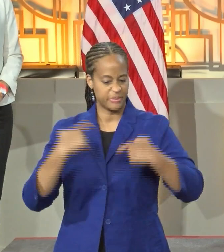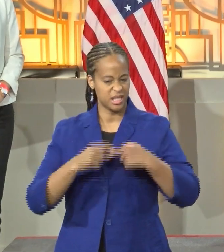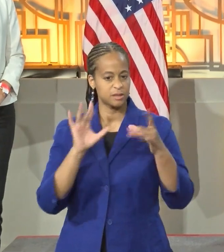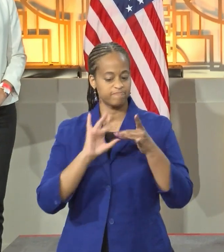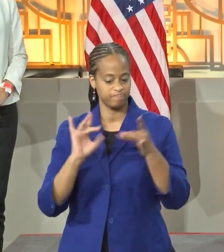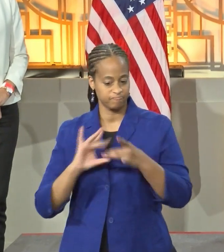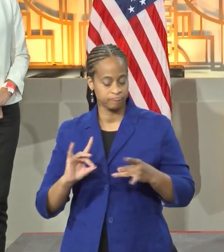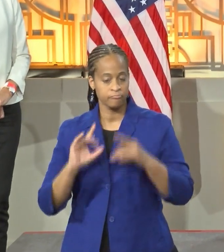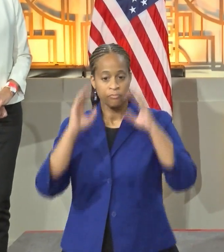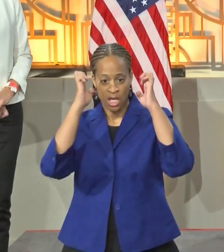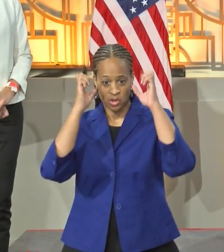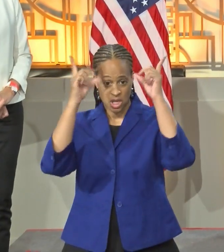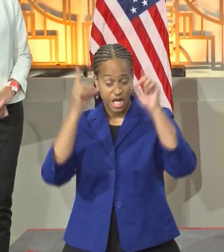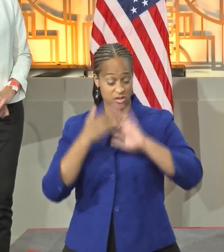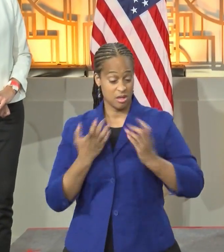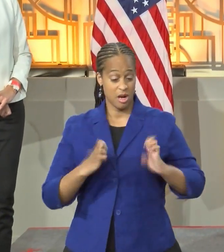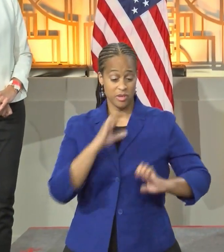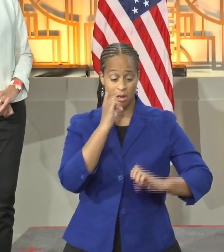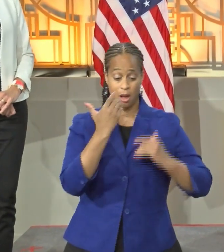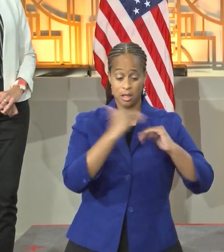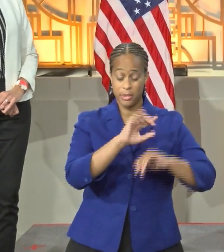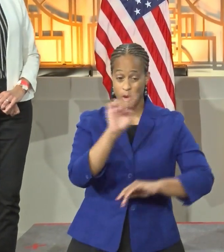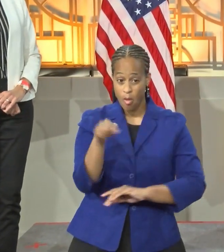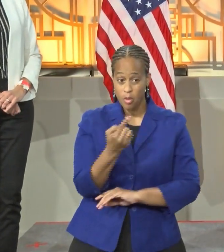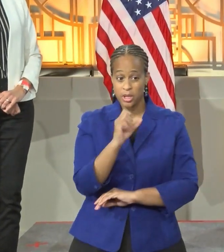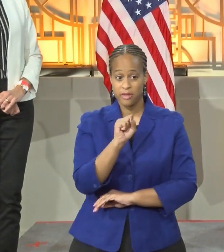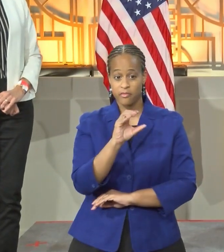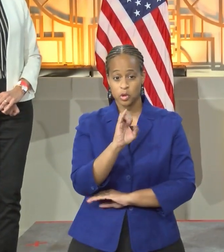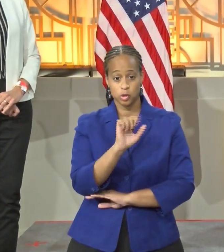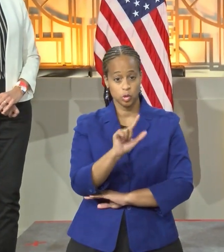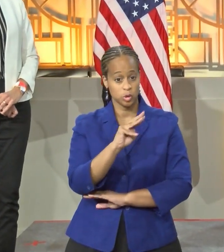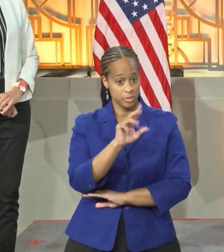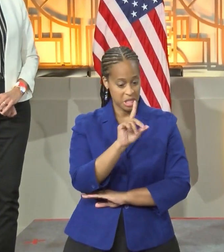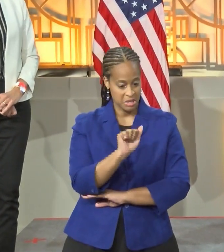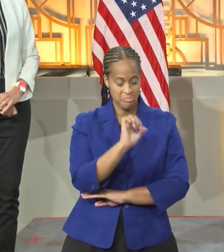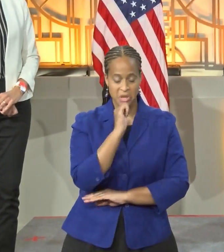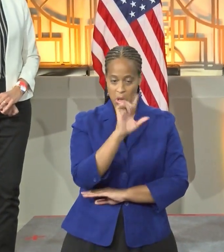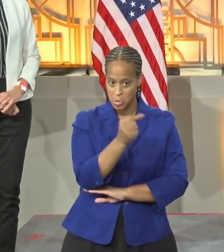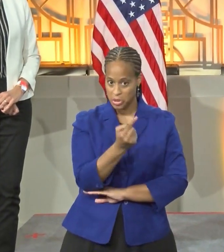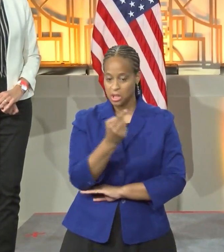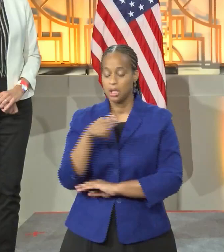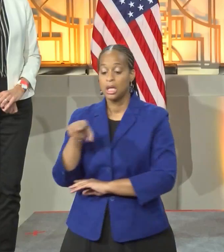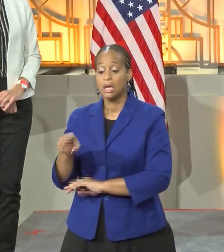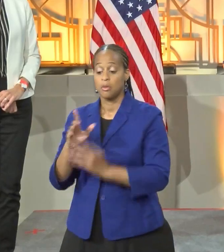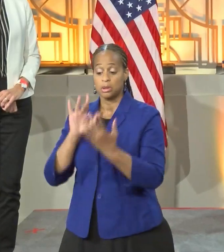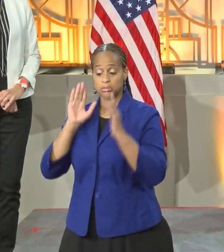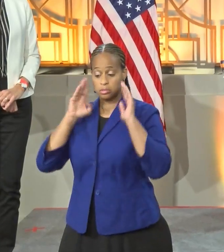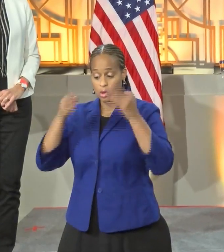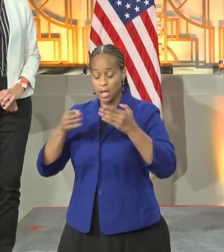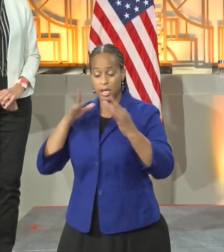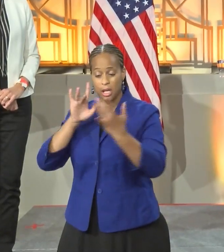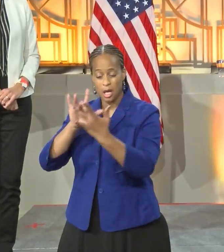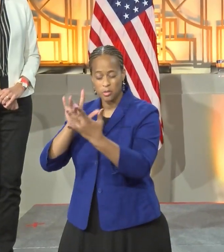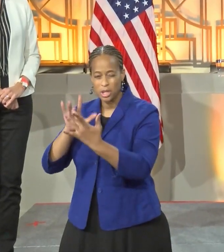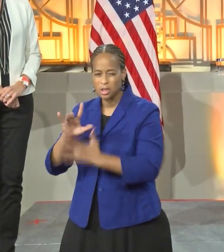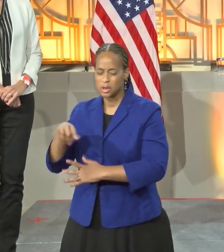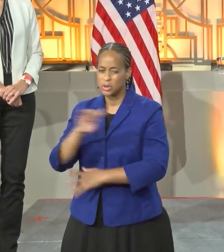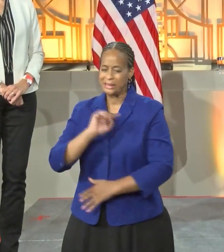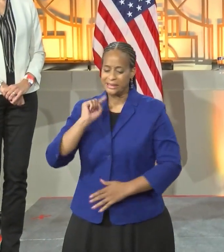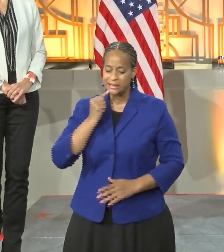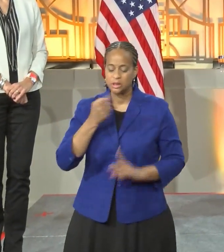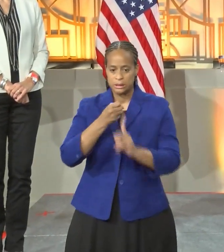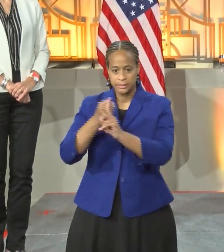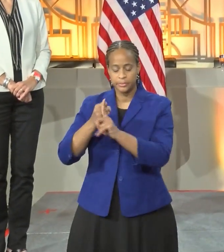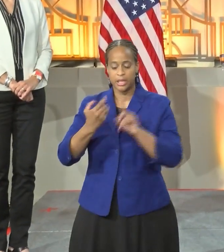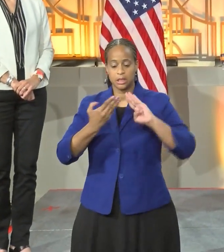The educational efforts are not limited to social media platforms. Our health department targets outreach to the hardest hit